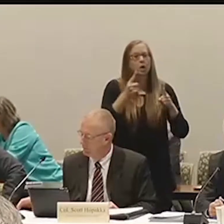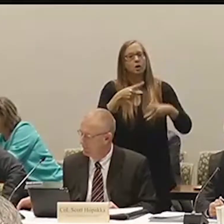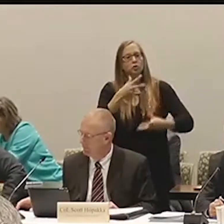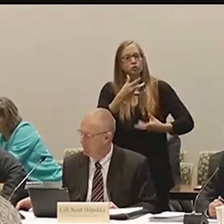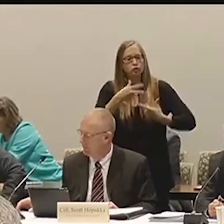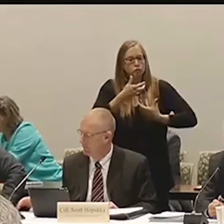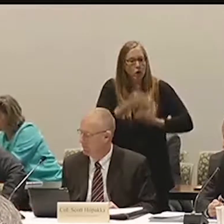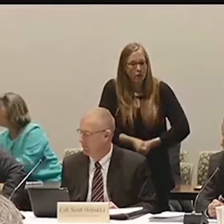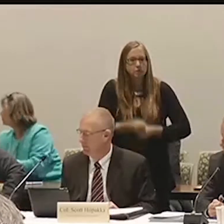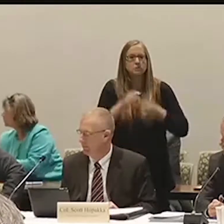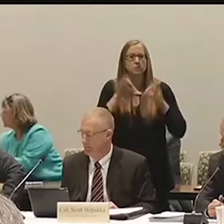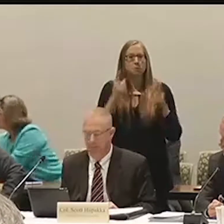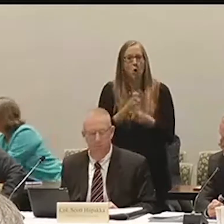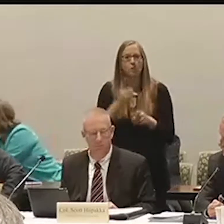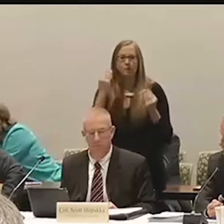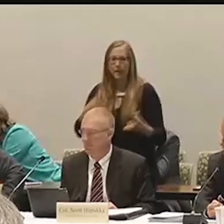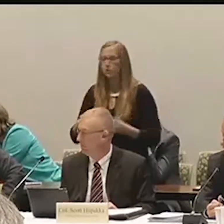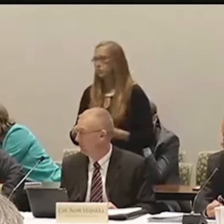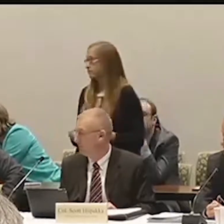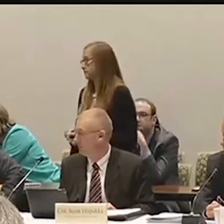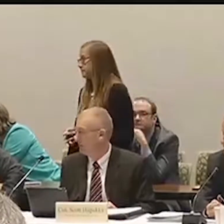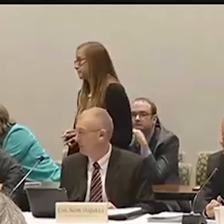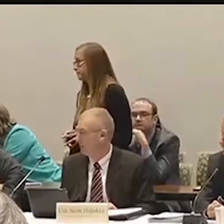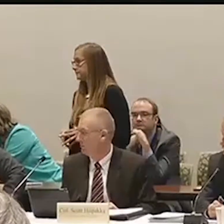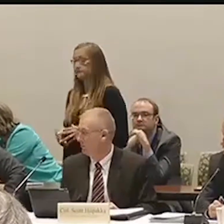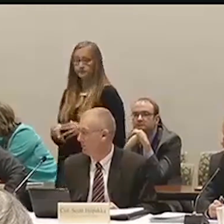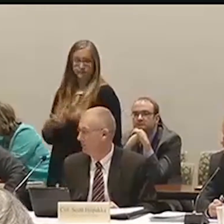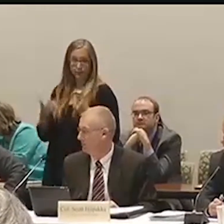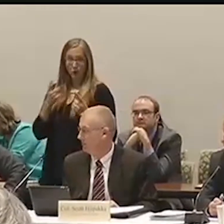Yeah. Any other questions?